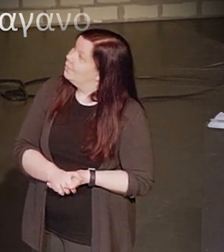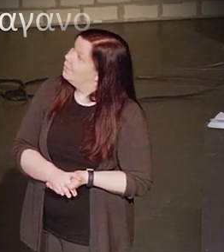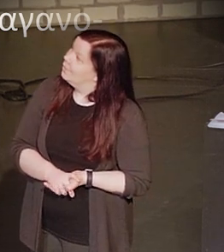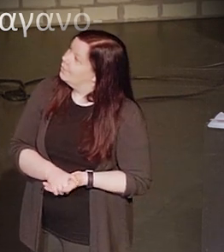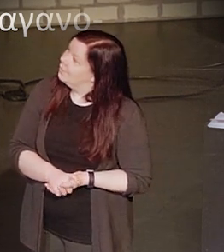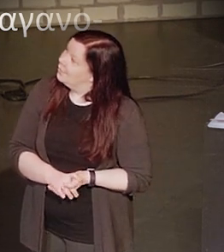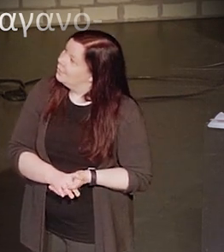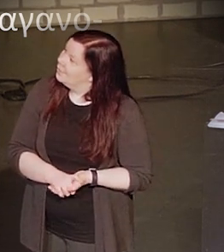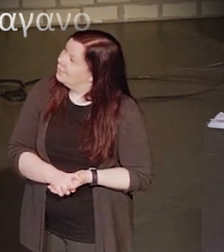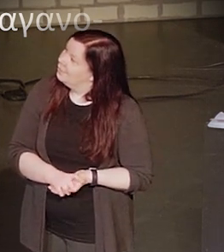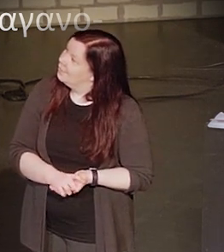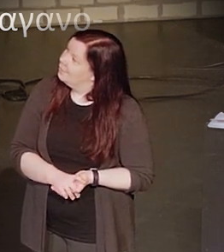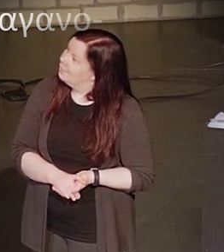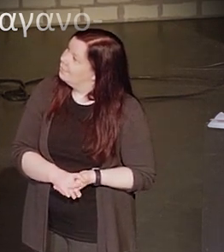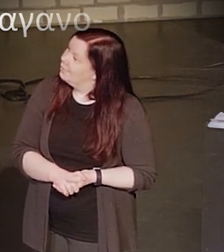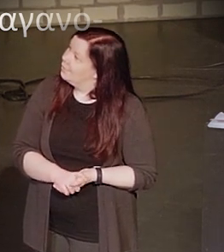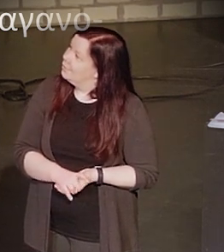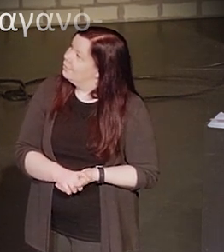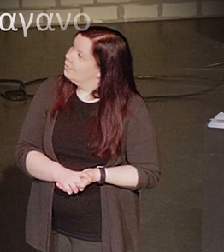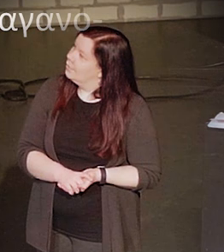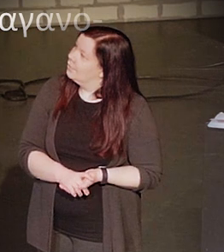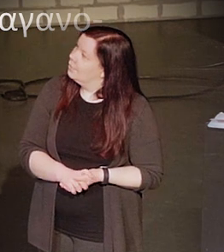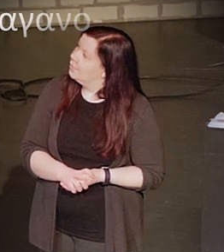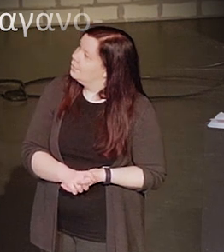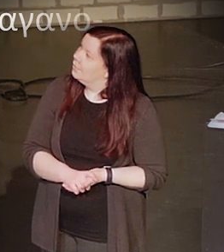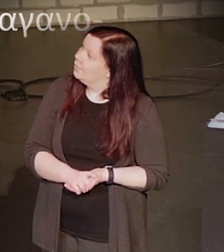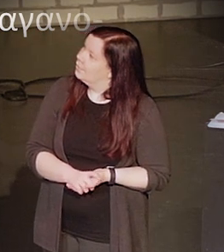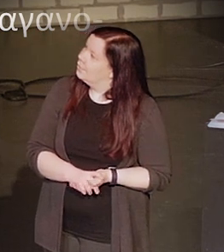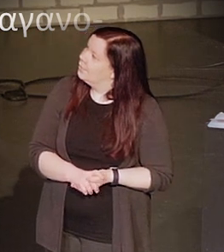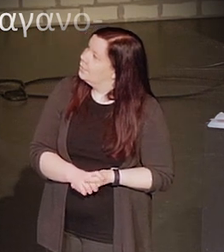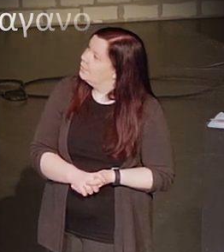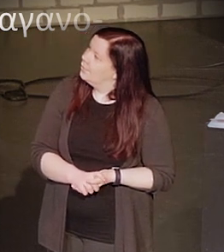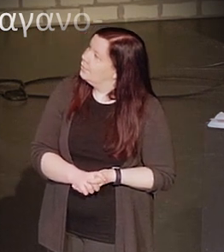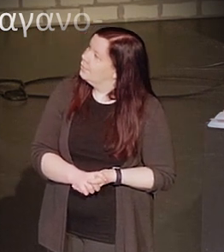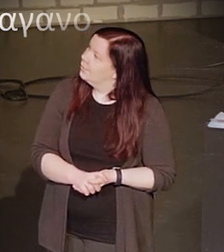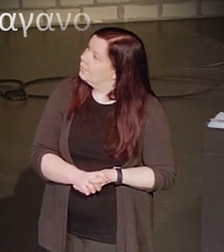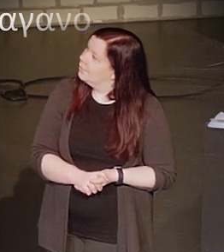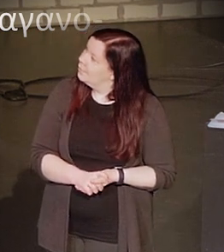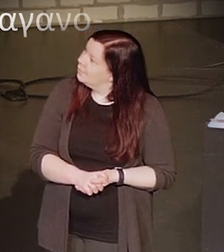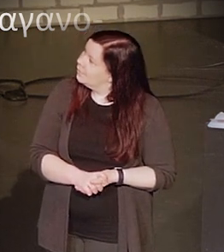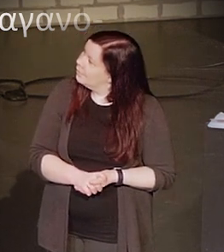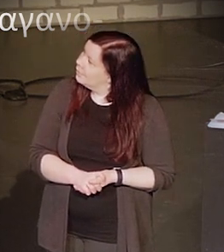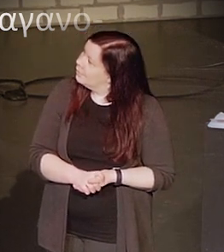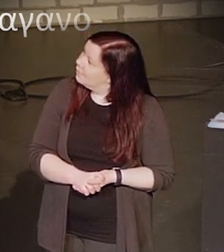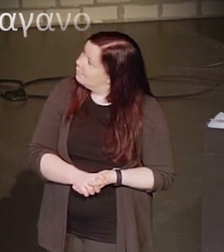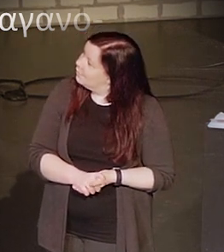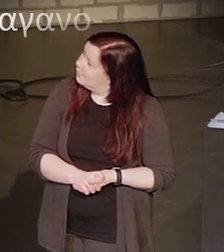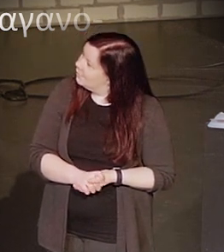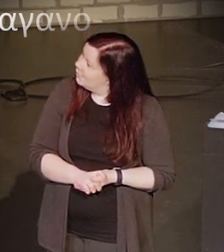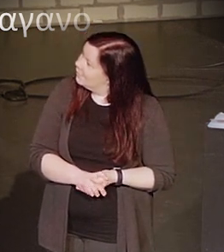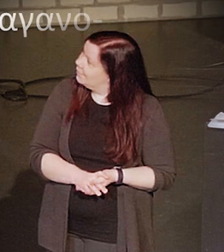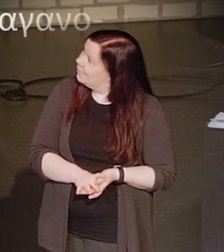kata, kekumeno, kikle, pipko, su, fofata. to perister electru